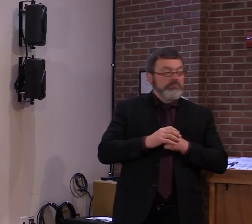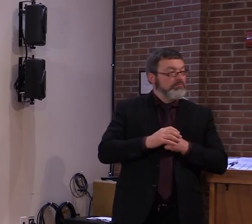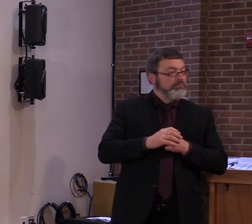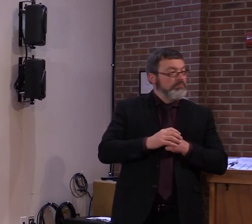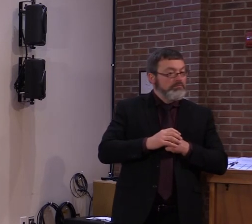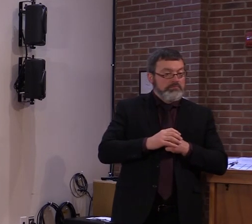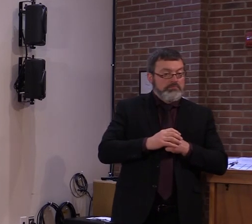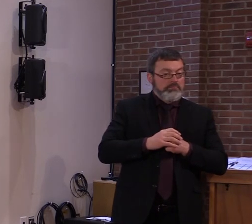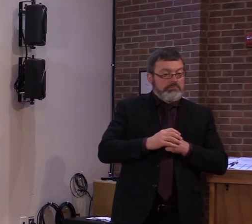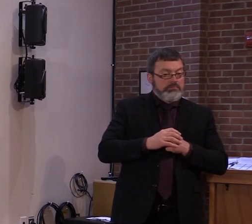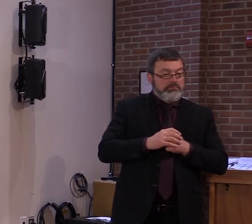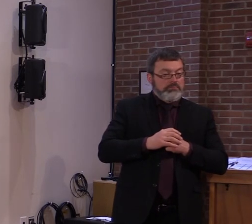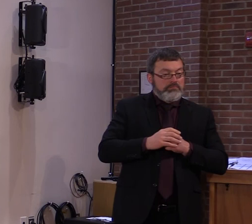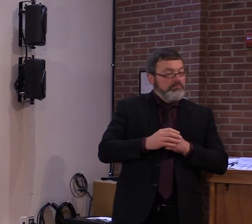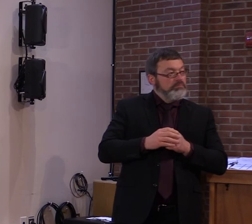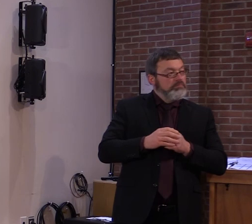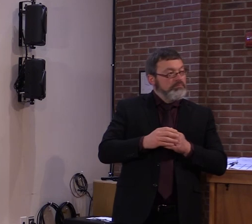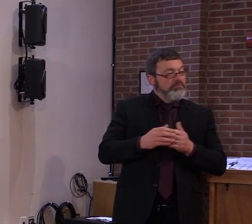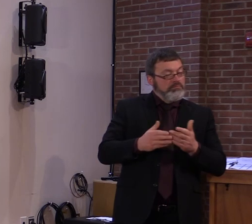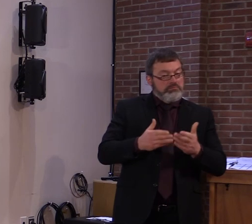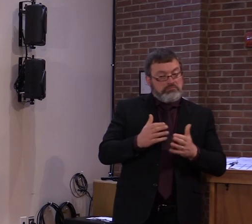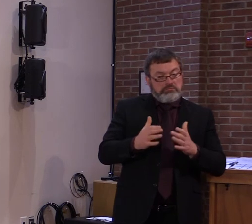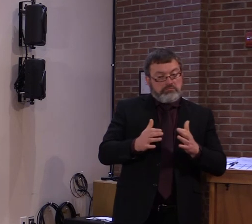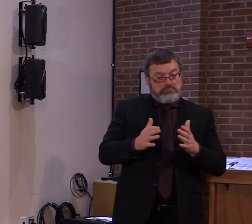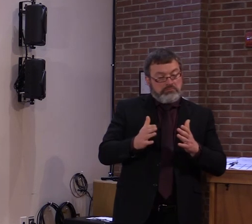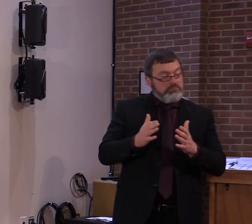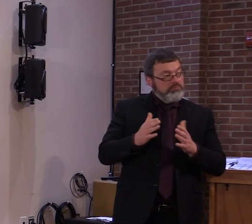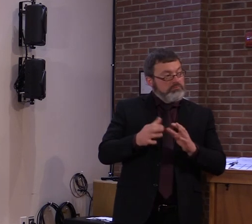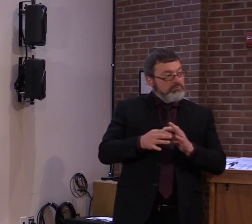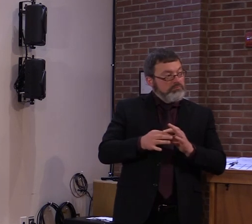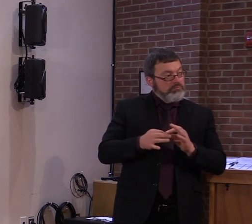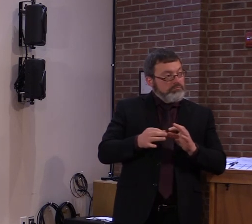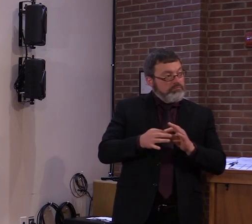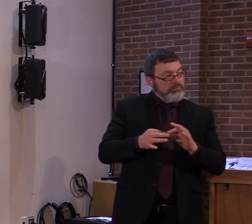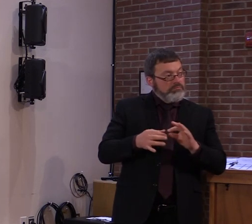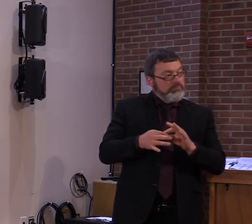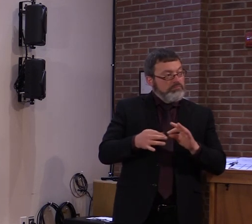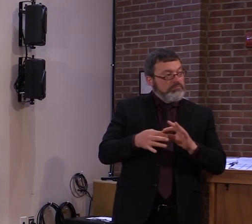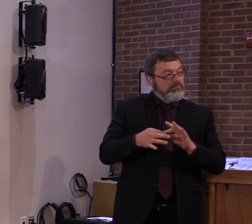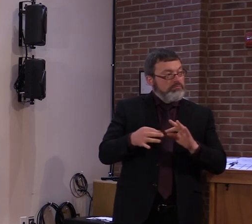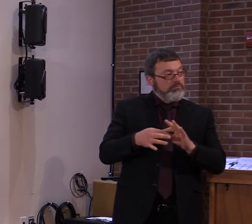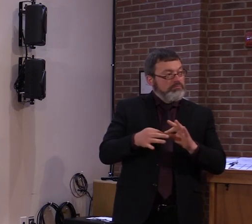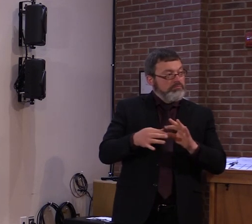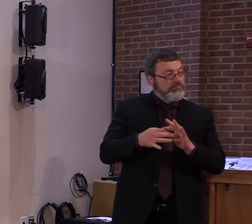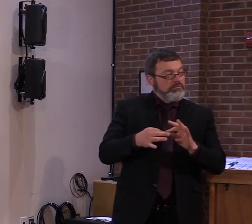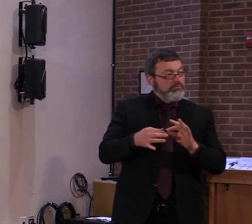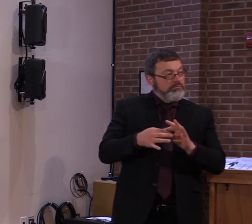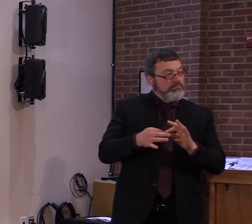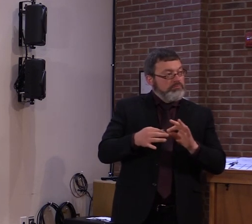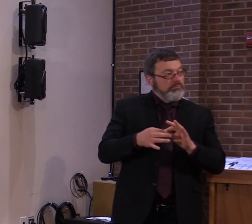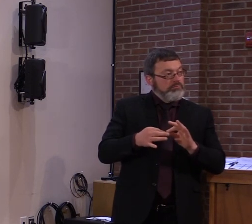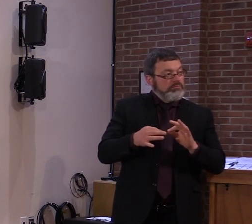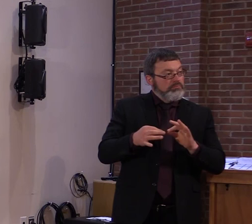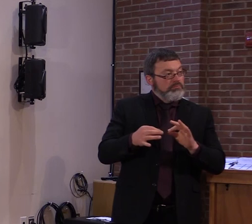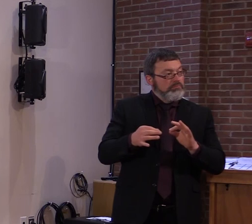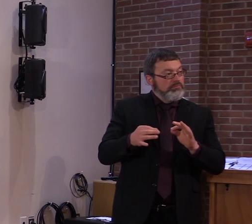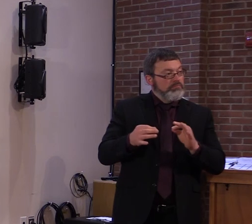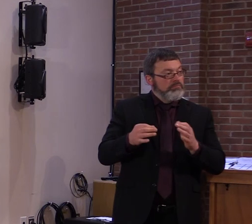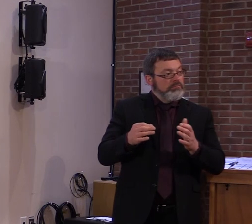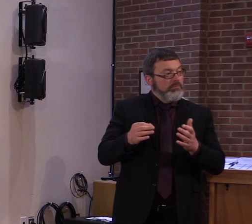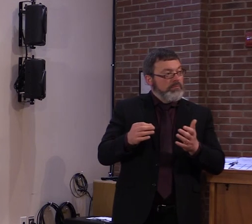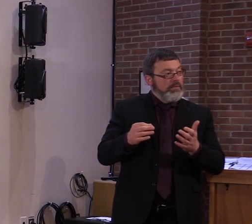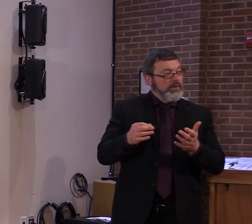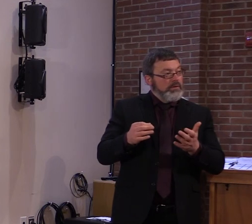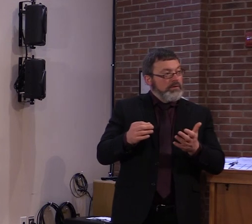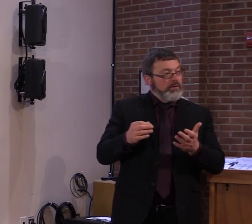section of this press conference called Important Developments? Know where you could run down things like the Rutland Nursing Home outbreak and anything